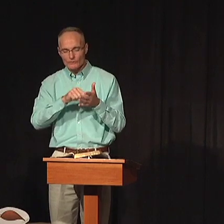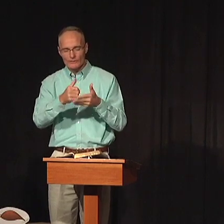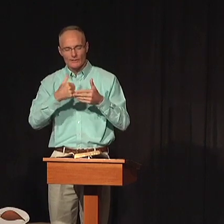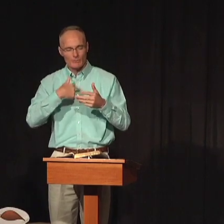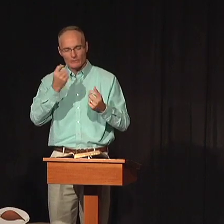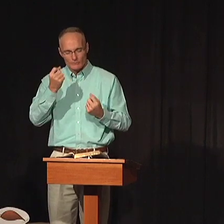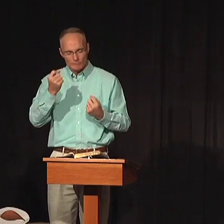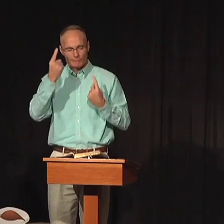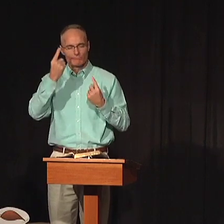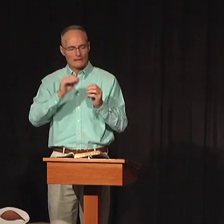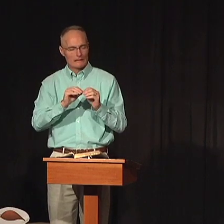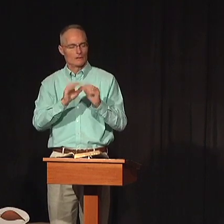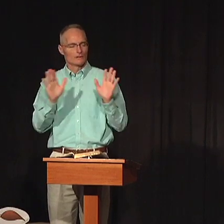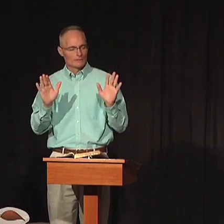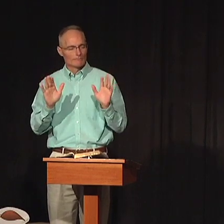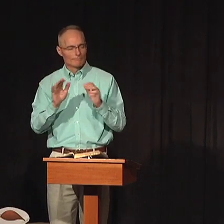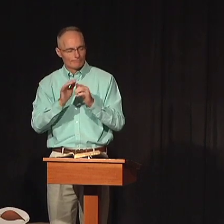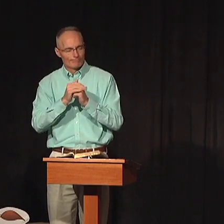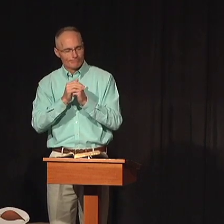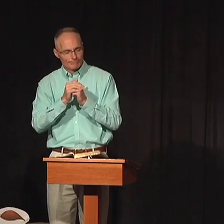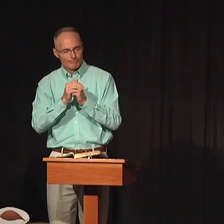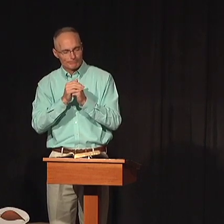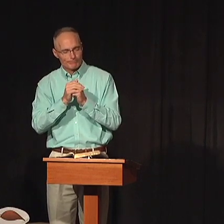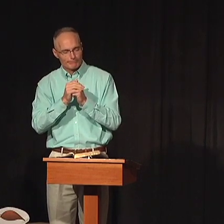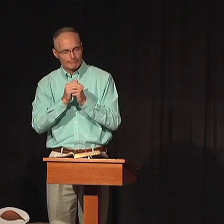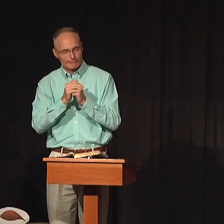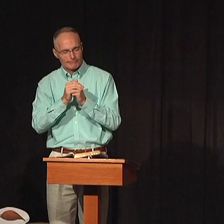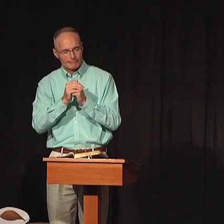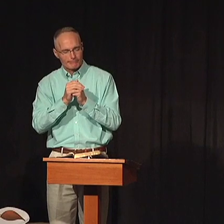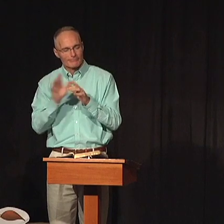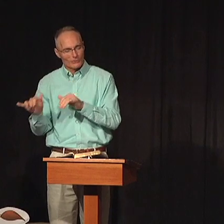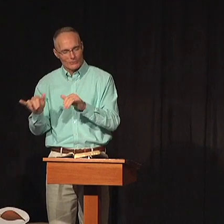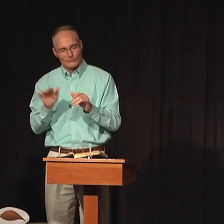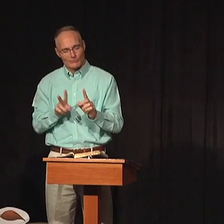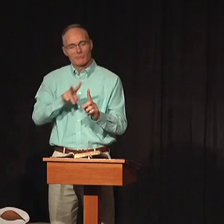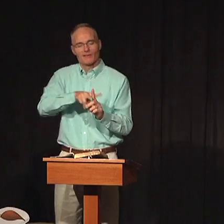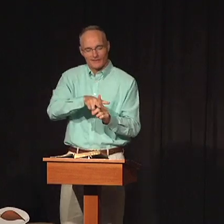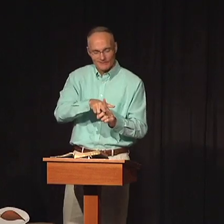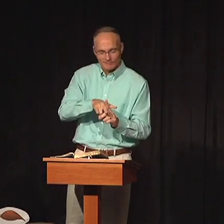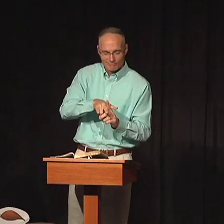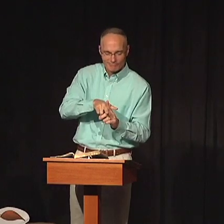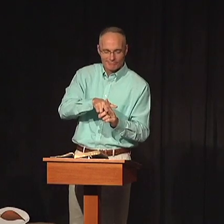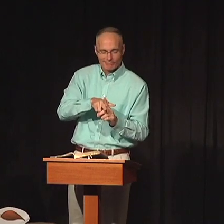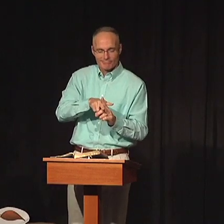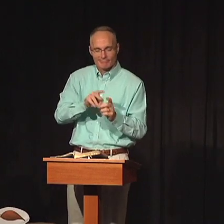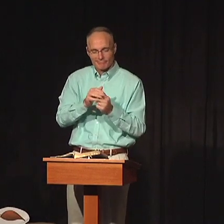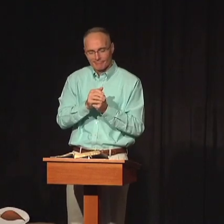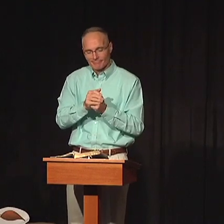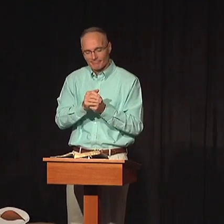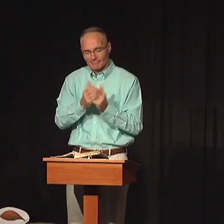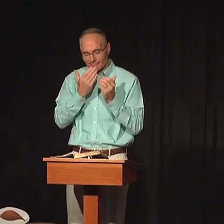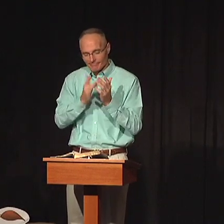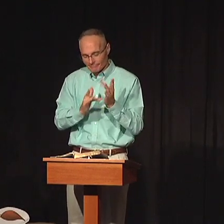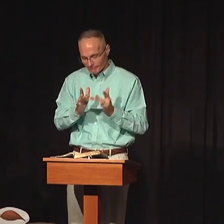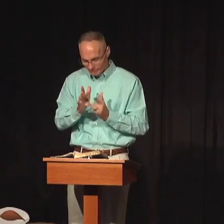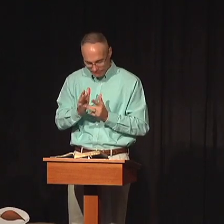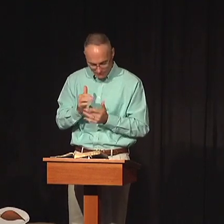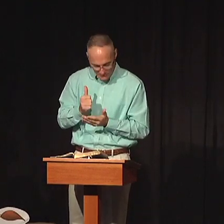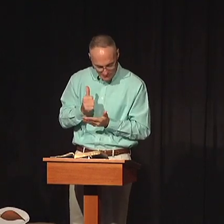And now these two verses help us understand clearly what they're saying. Also, and how it applies. Thank